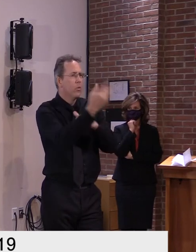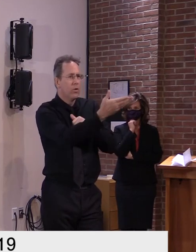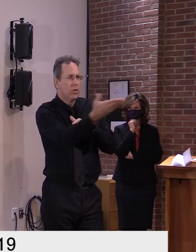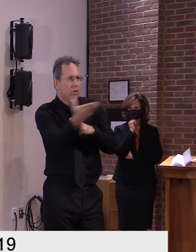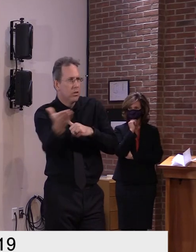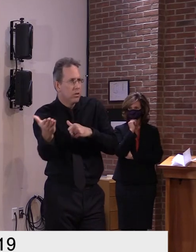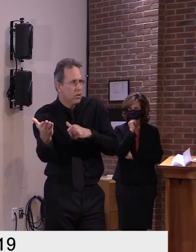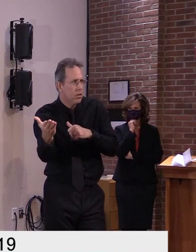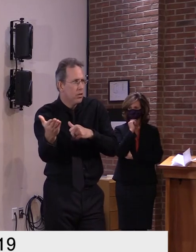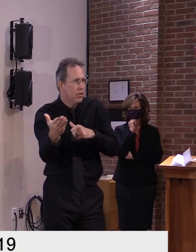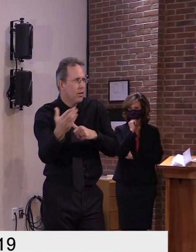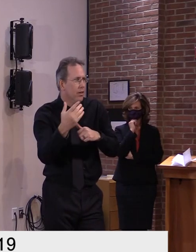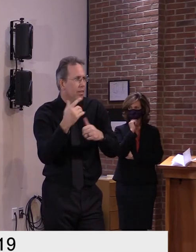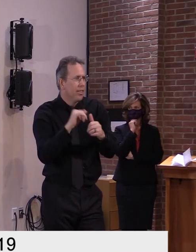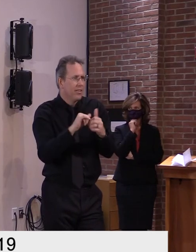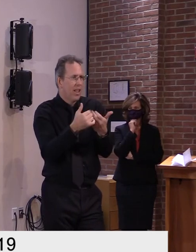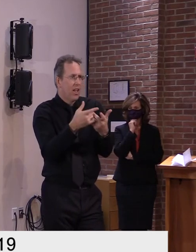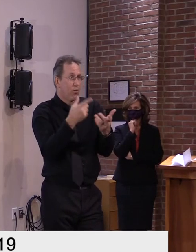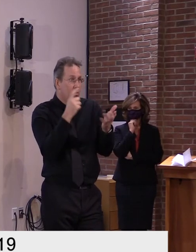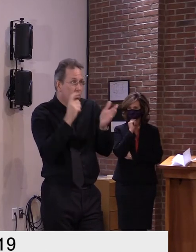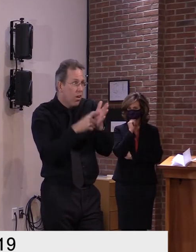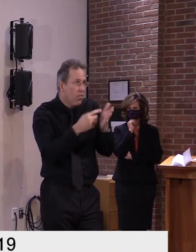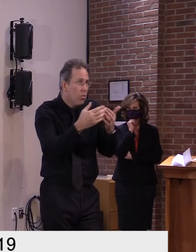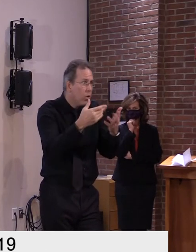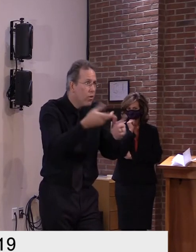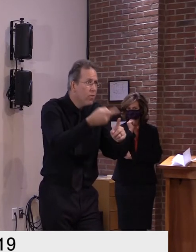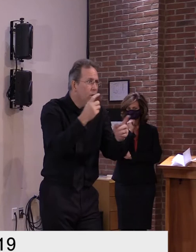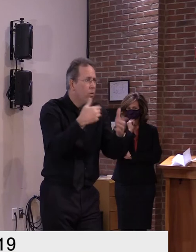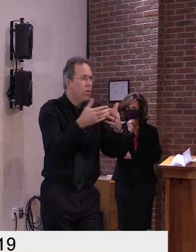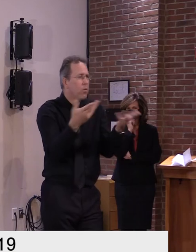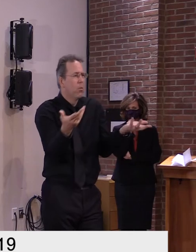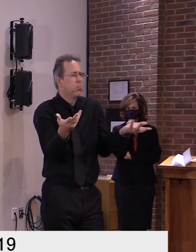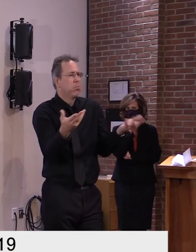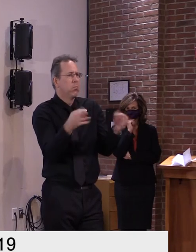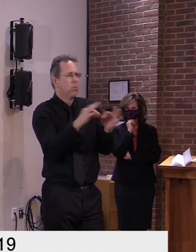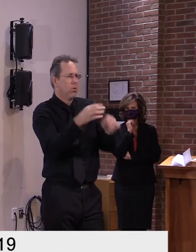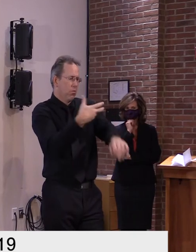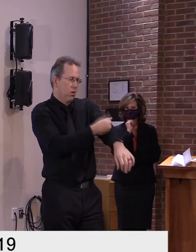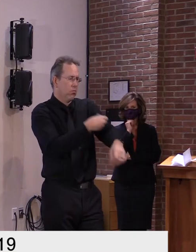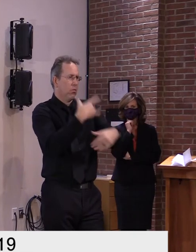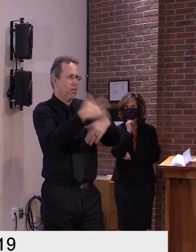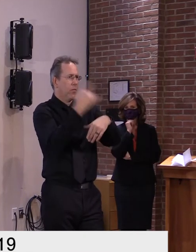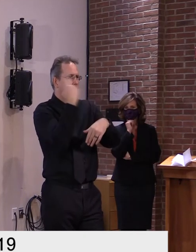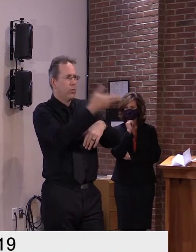as, that's fine from my perspective. Steve, did you say you had a question